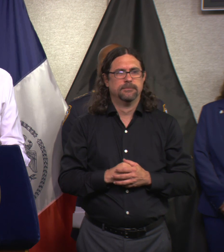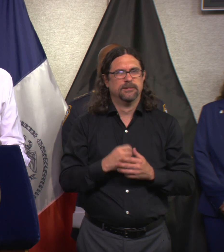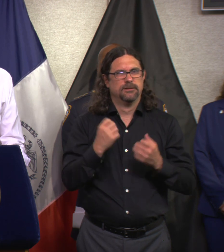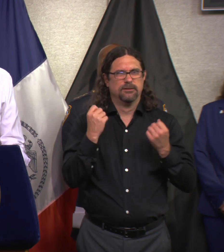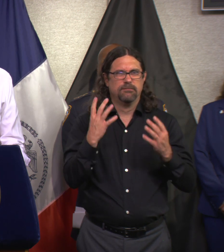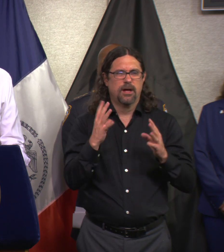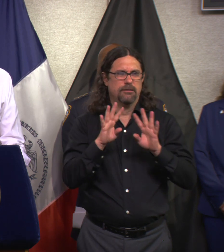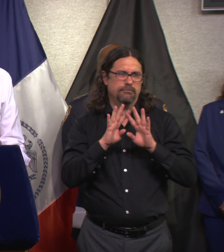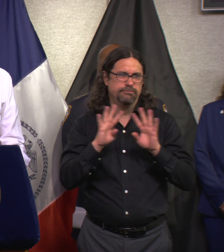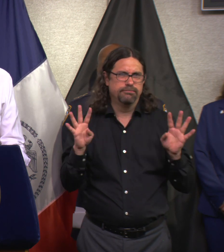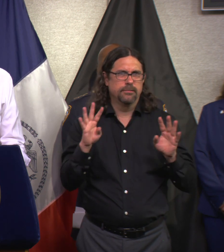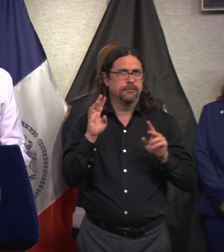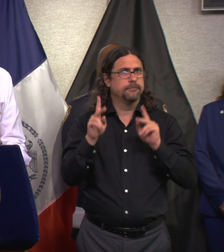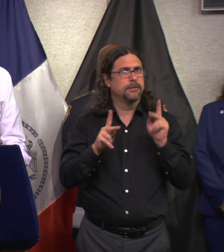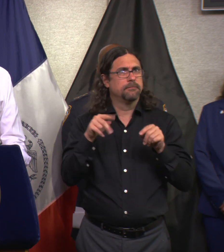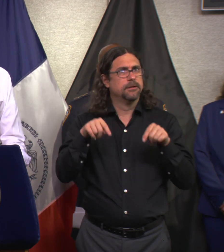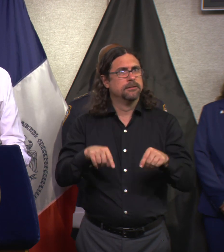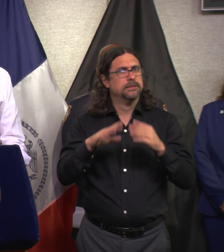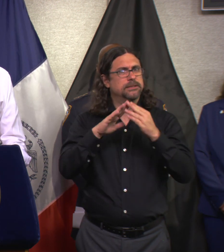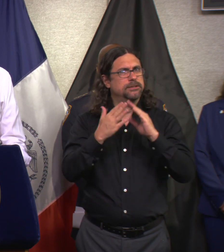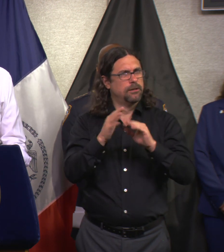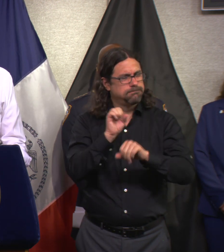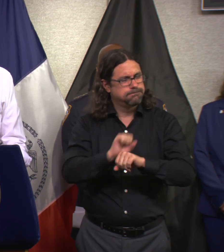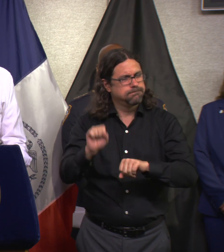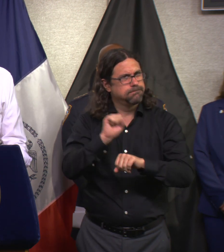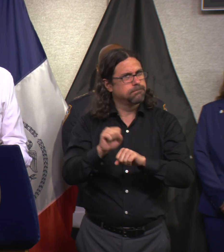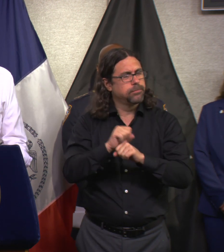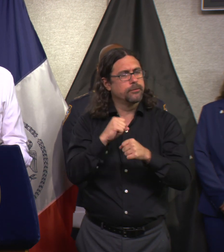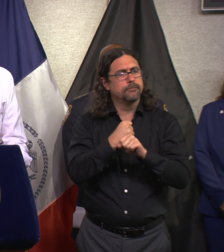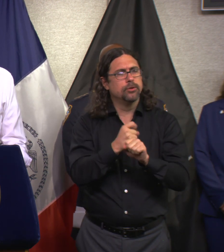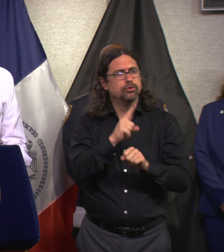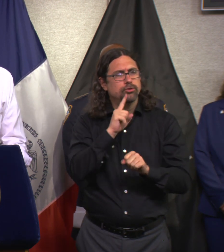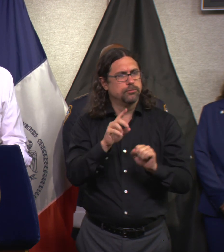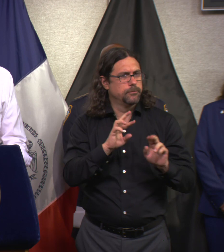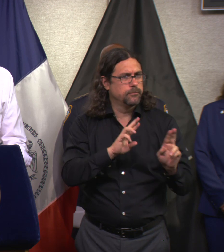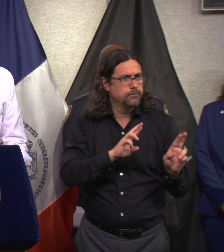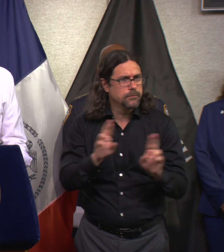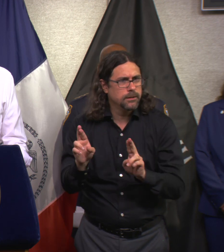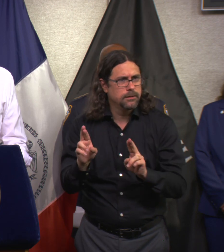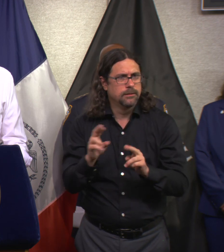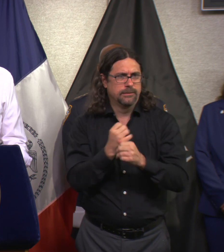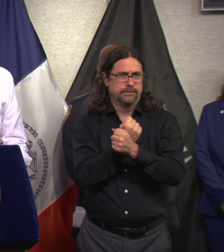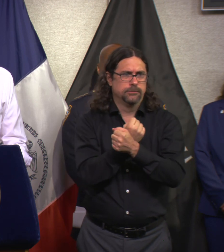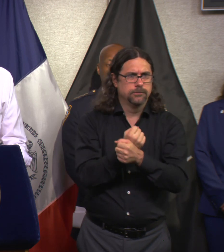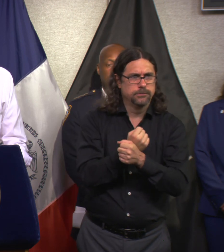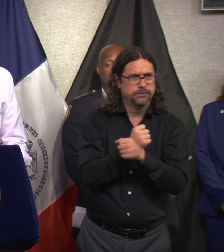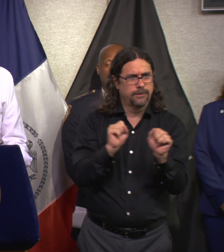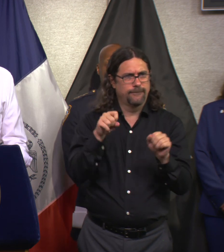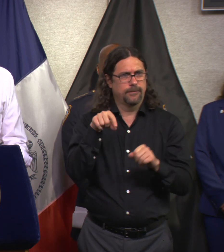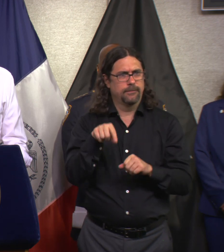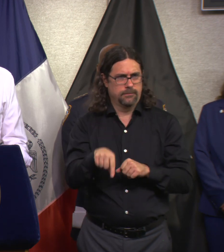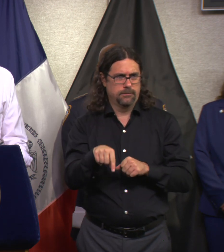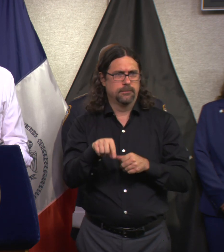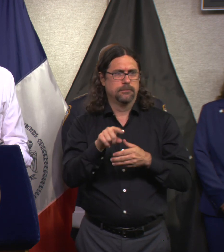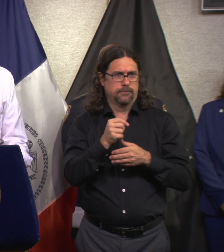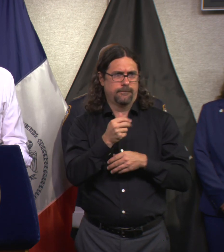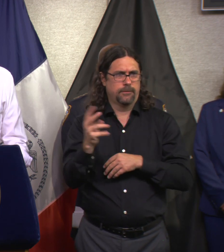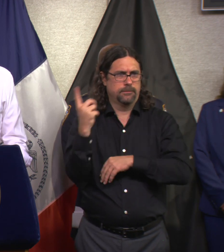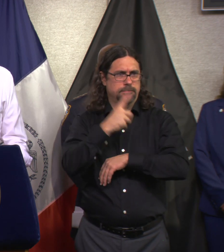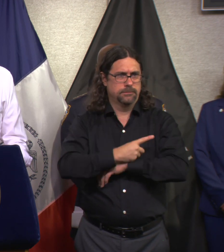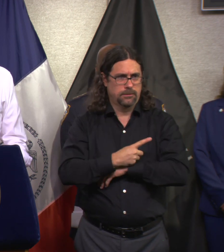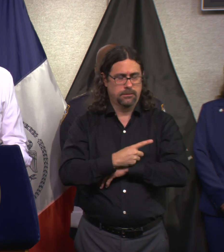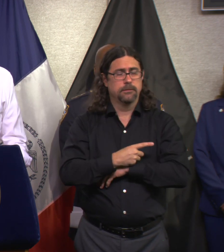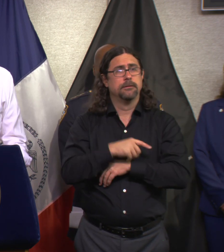situation. The heat wave starts today, and at this point is predicted to go all the way through Sunday. Again, that